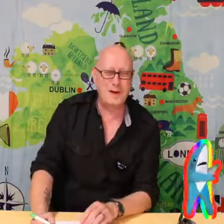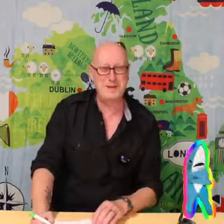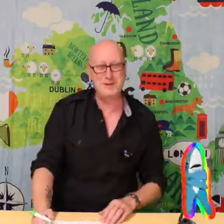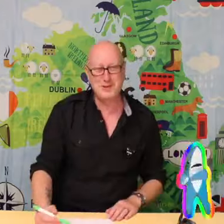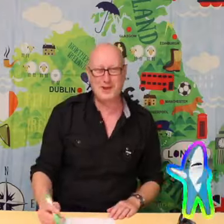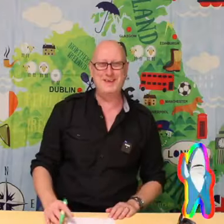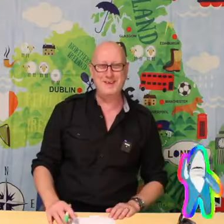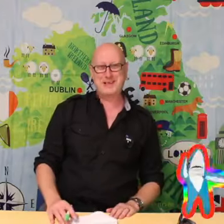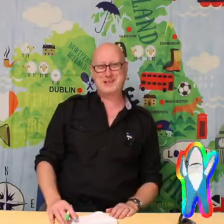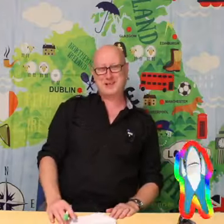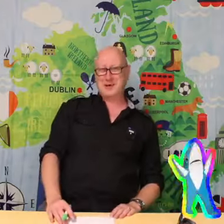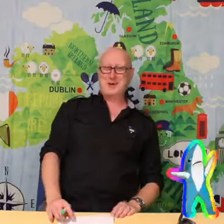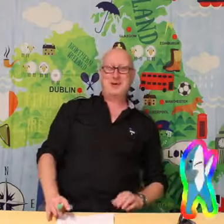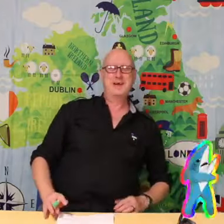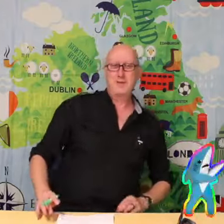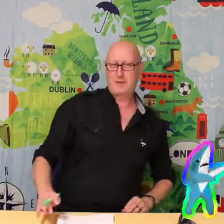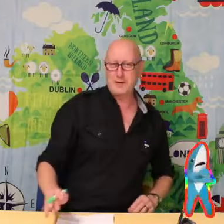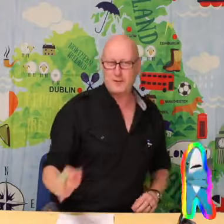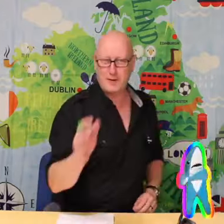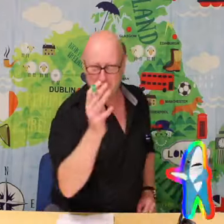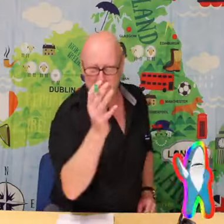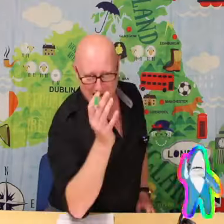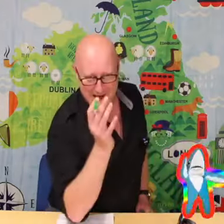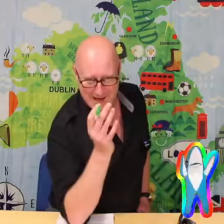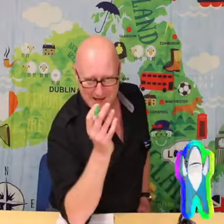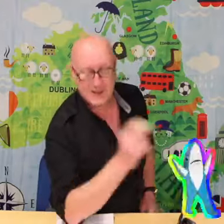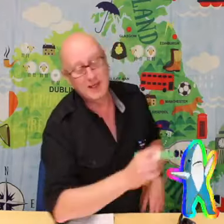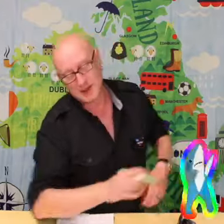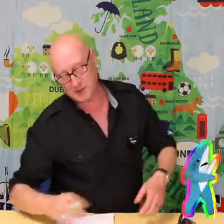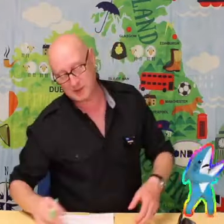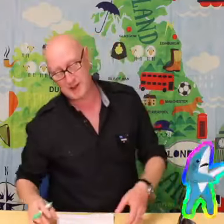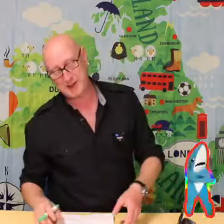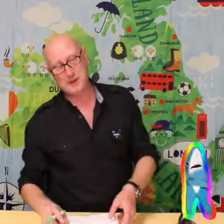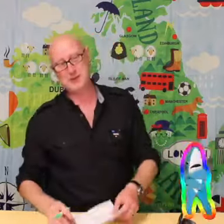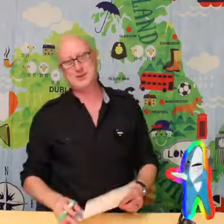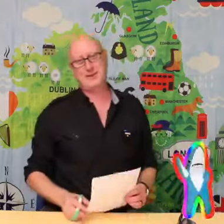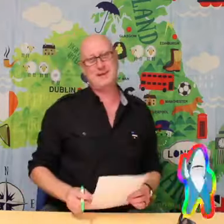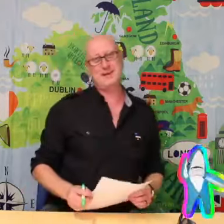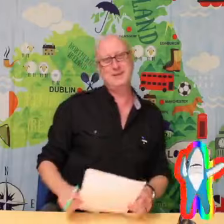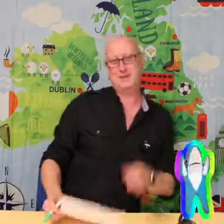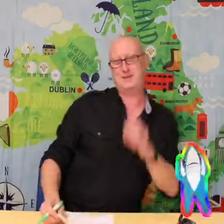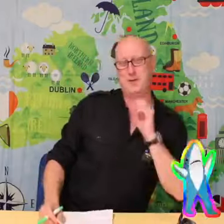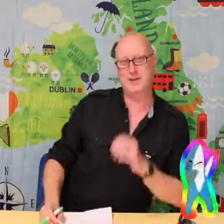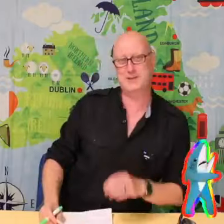I'm enjoying that slow, smooth freefall jazz. As a new intro there. Just yeah, it's the one off.